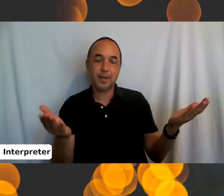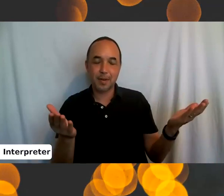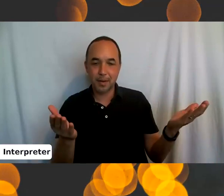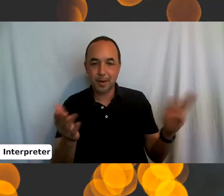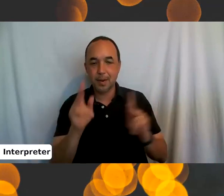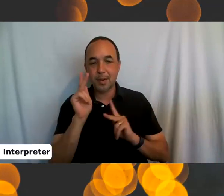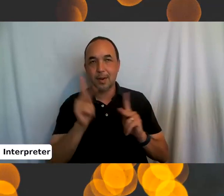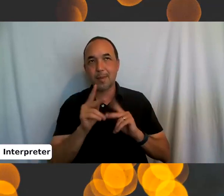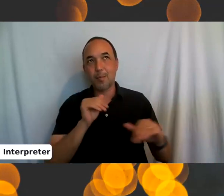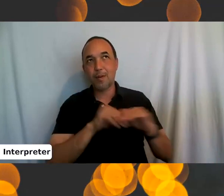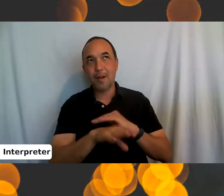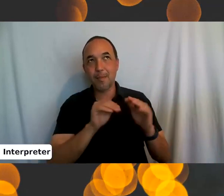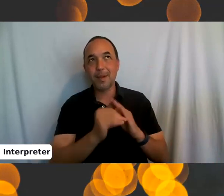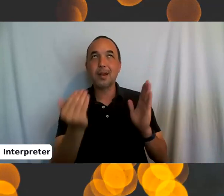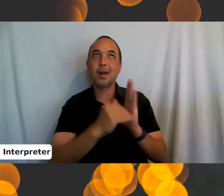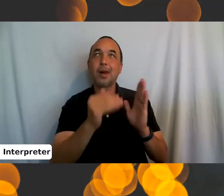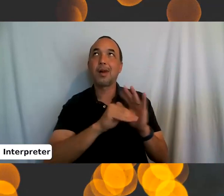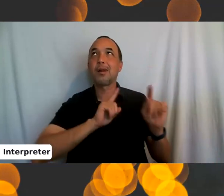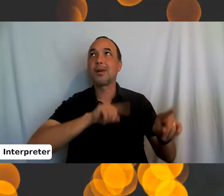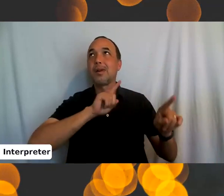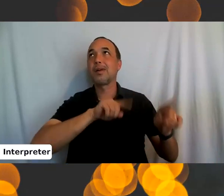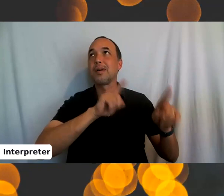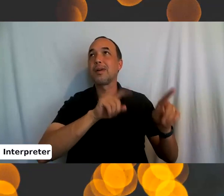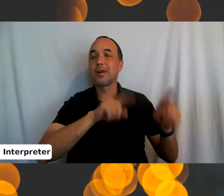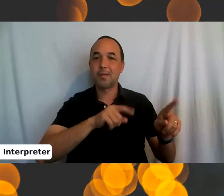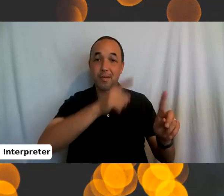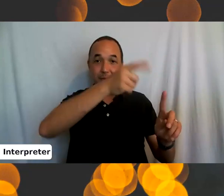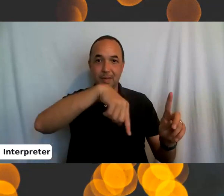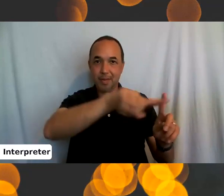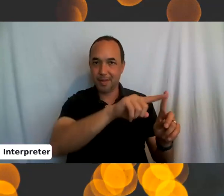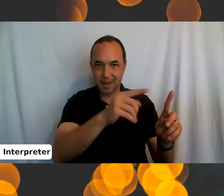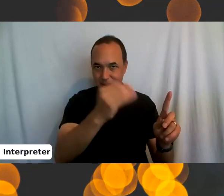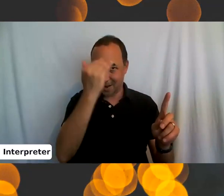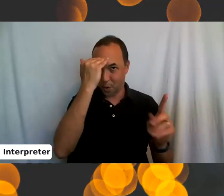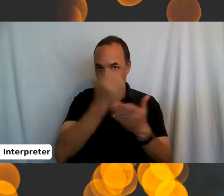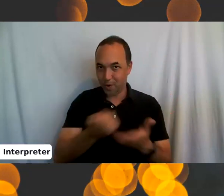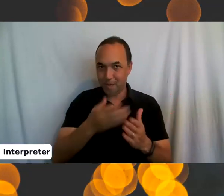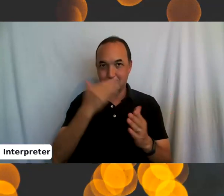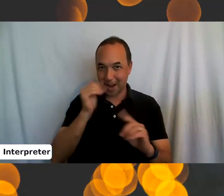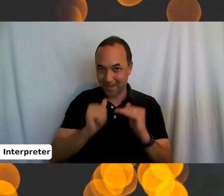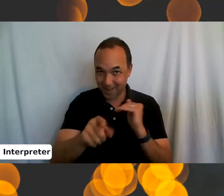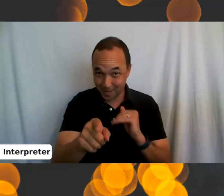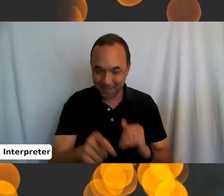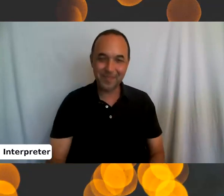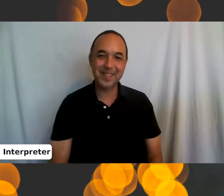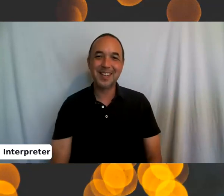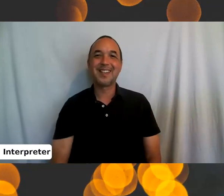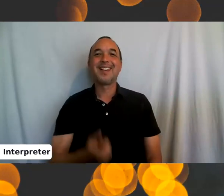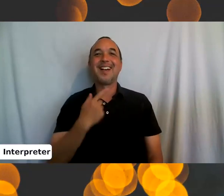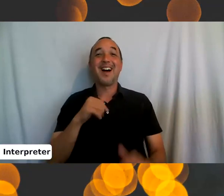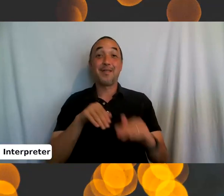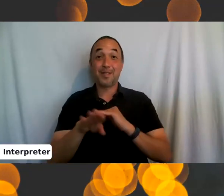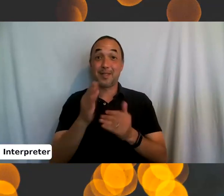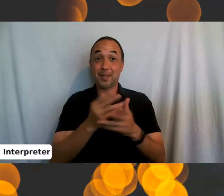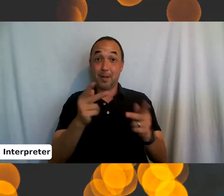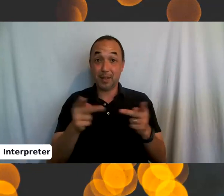people come in time and time again. They're probably more familiar with your equipment than you are. You know, I've been into places where I was